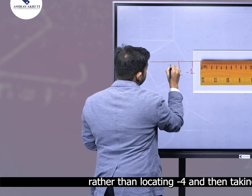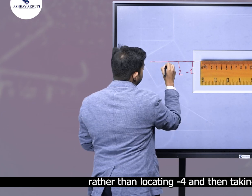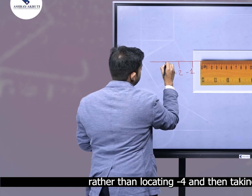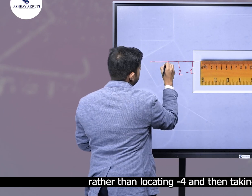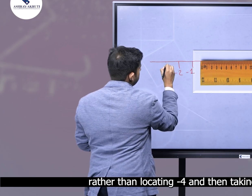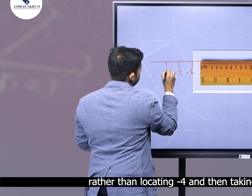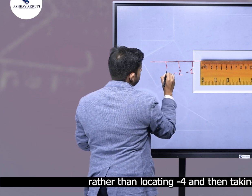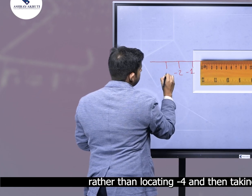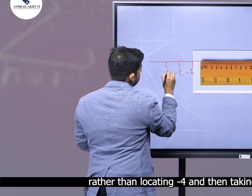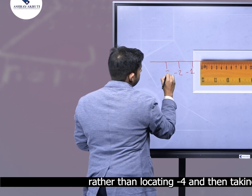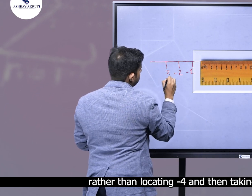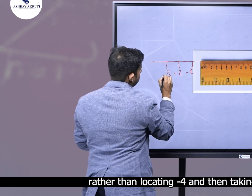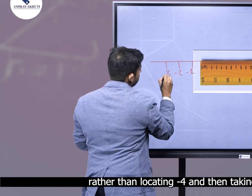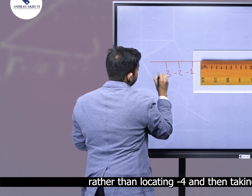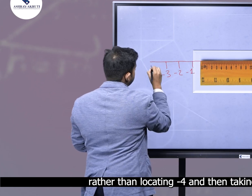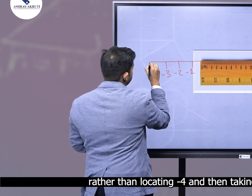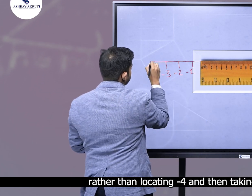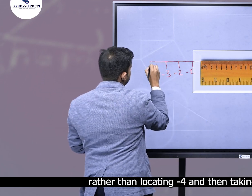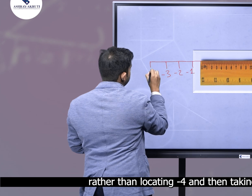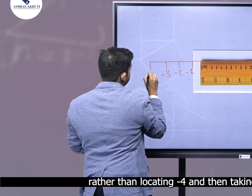rather than locating minus 4 and then taking 29 jumps.